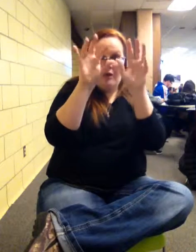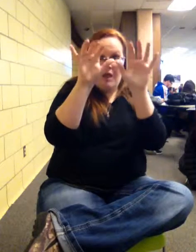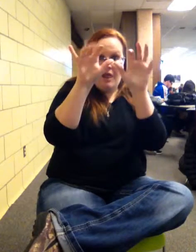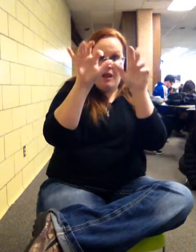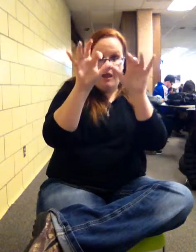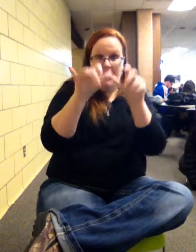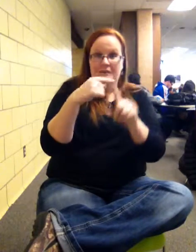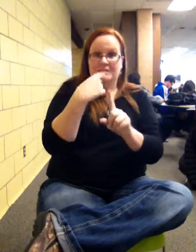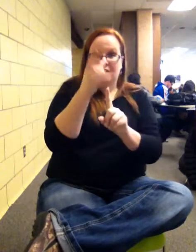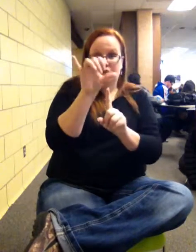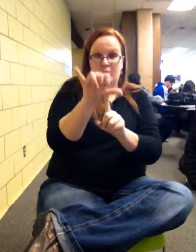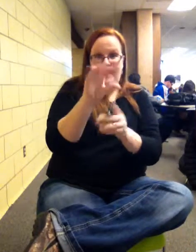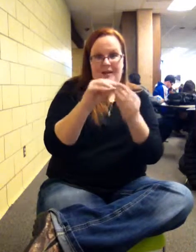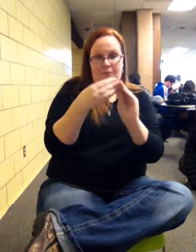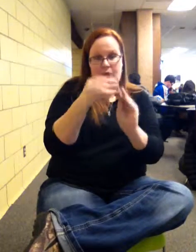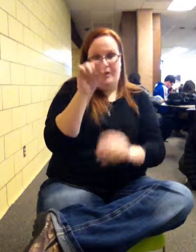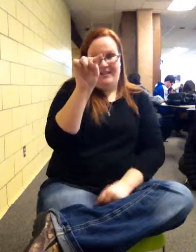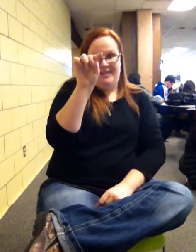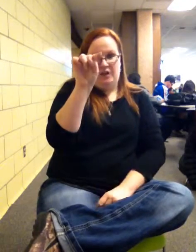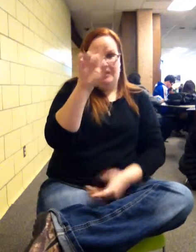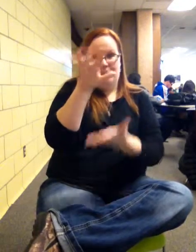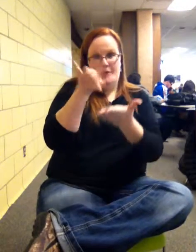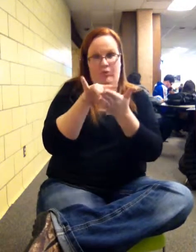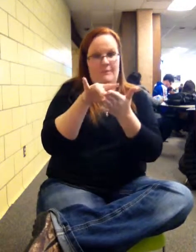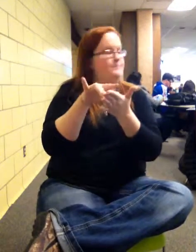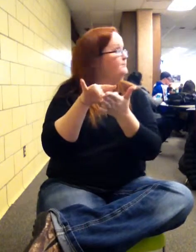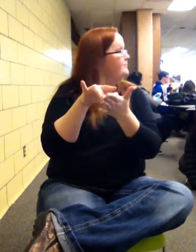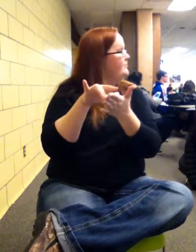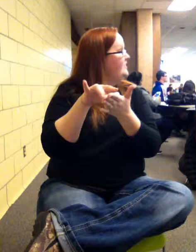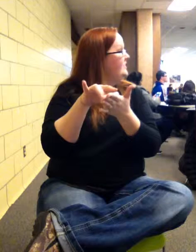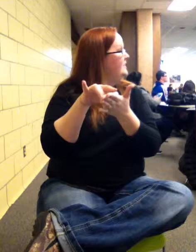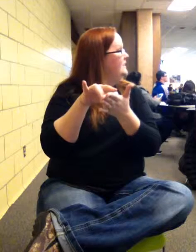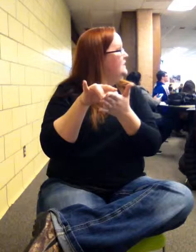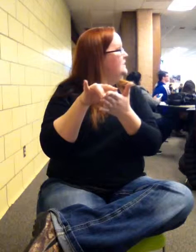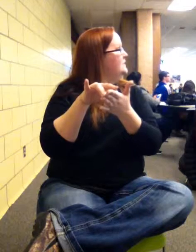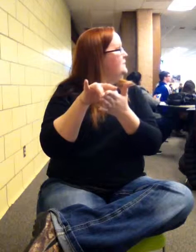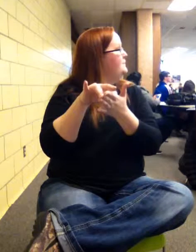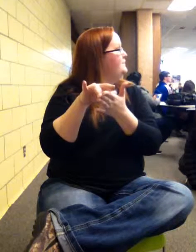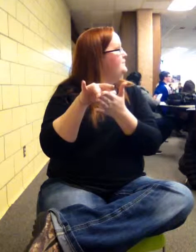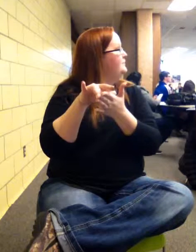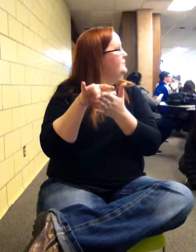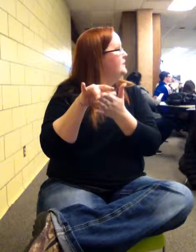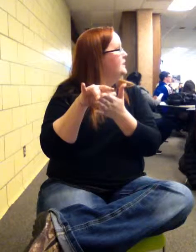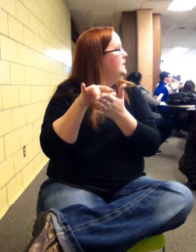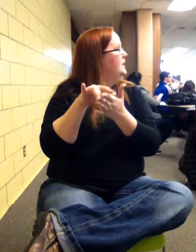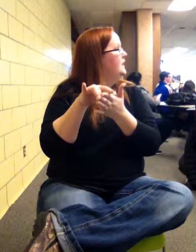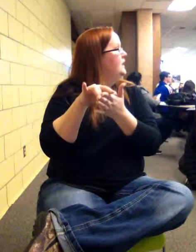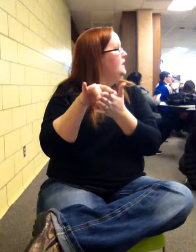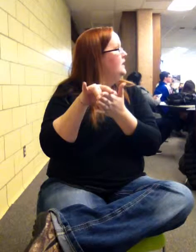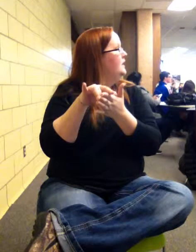NAICS code was 722211. So are you seeing how to find that? It's in that middle blue shaded